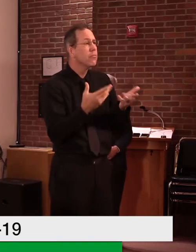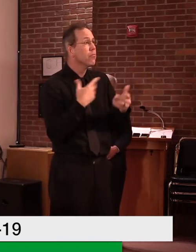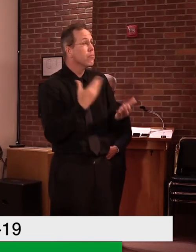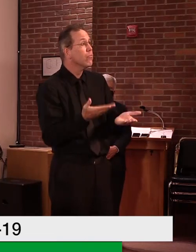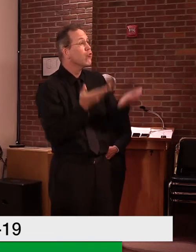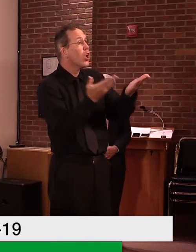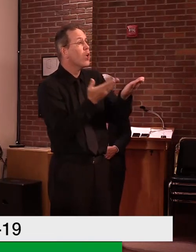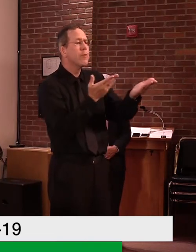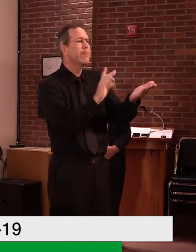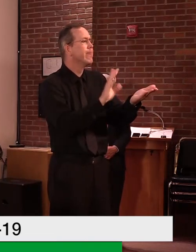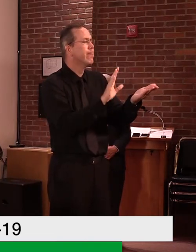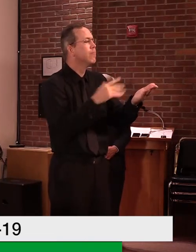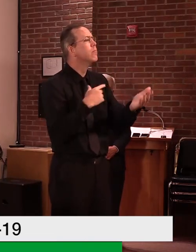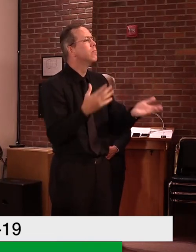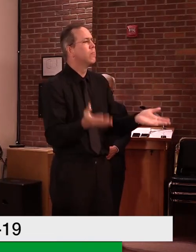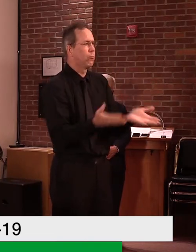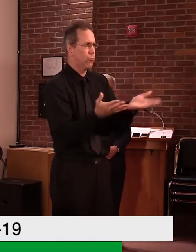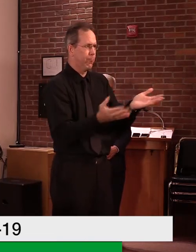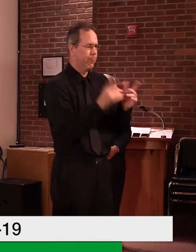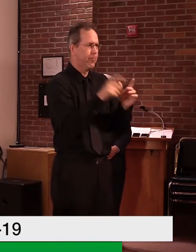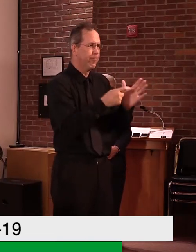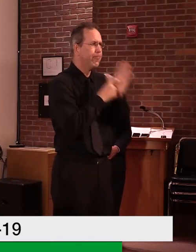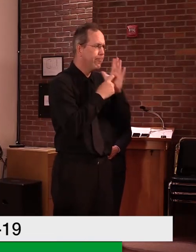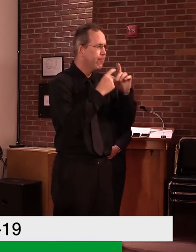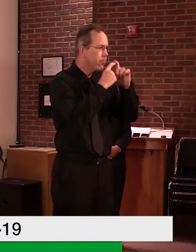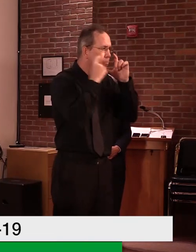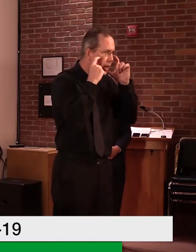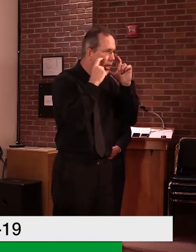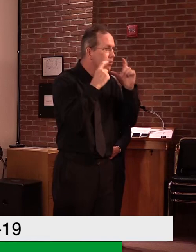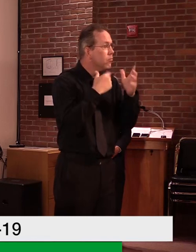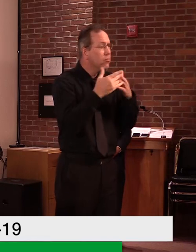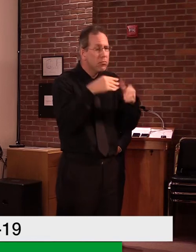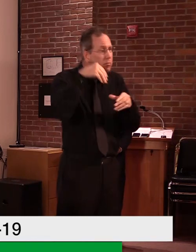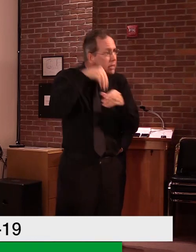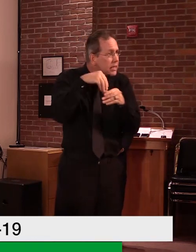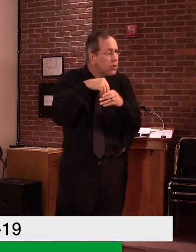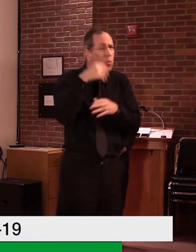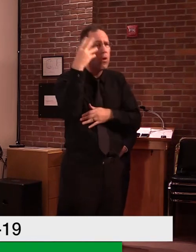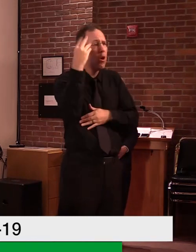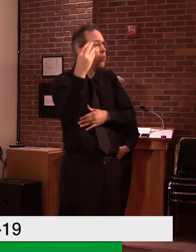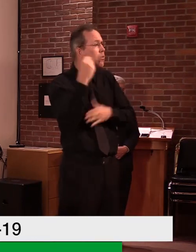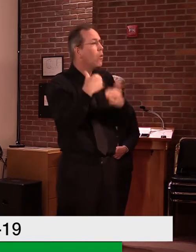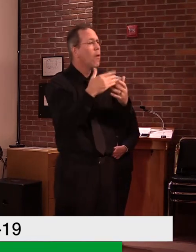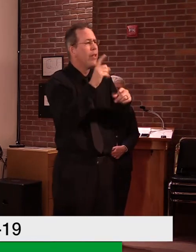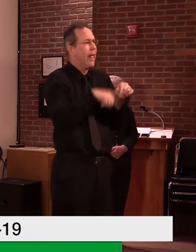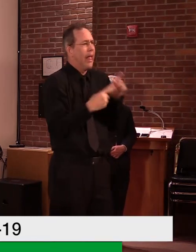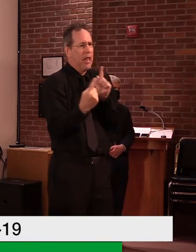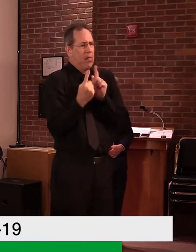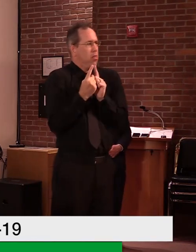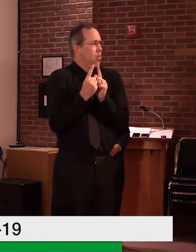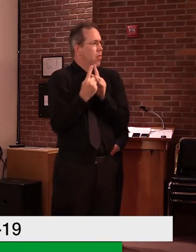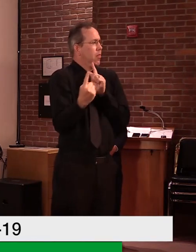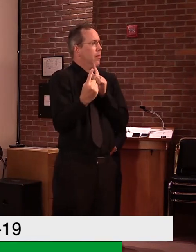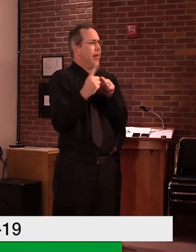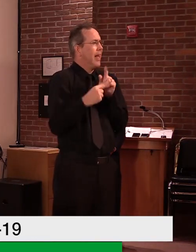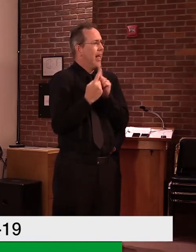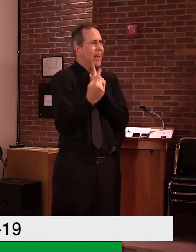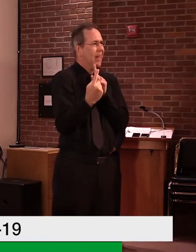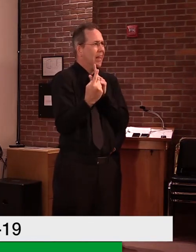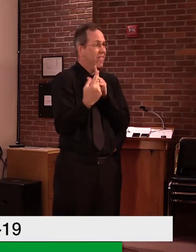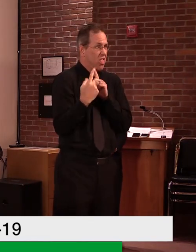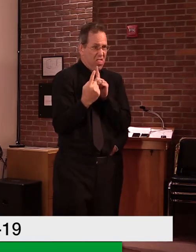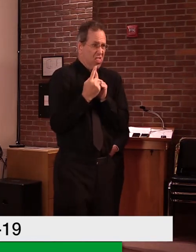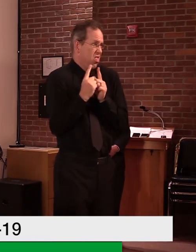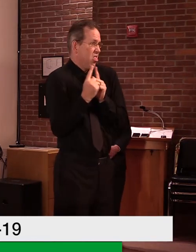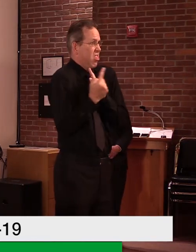public places, both indoor and outdoor, where physical distancing is not possible. This means